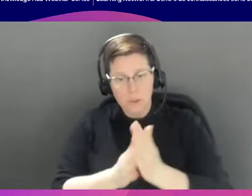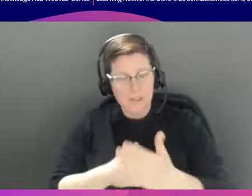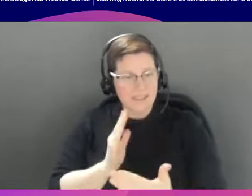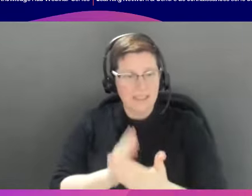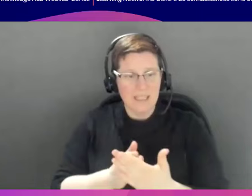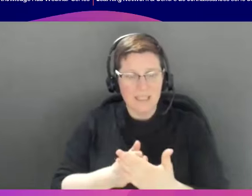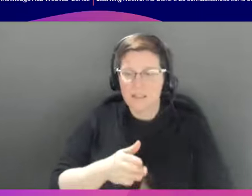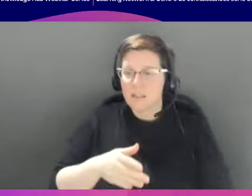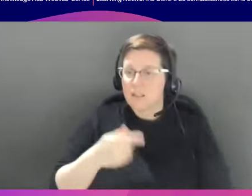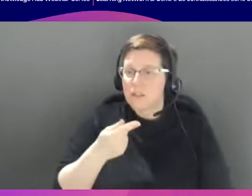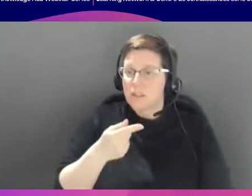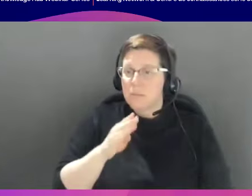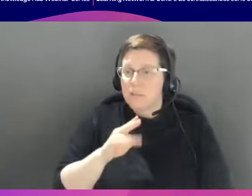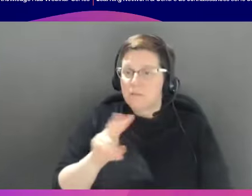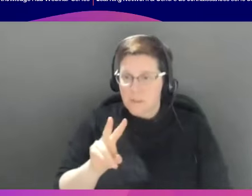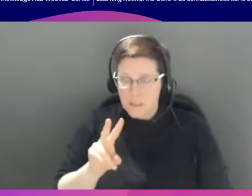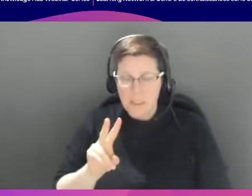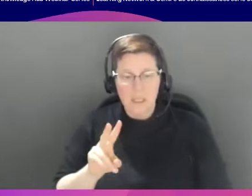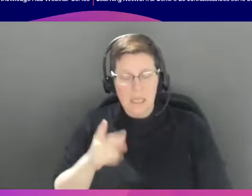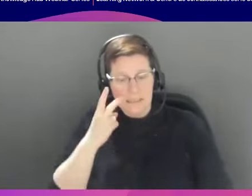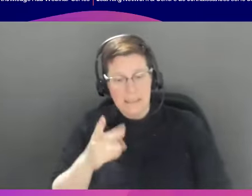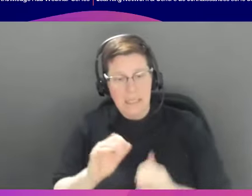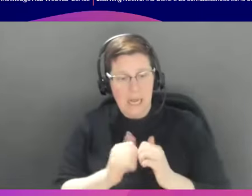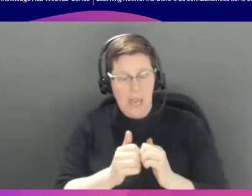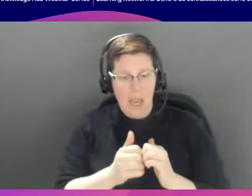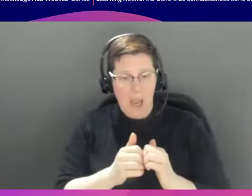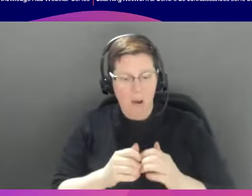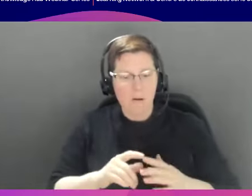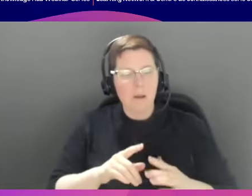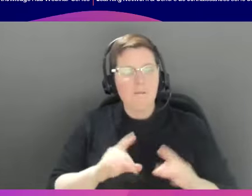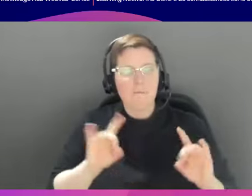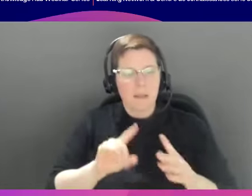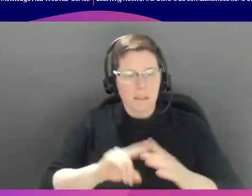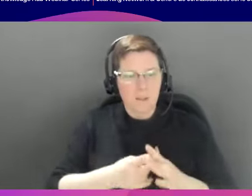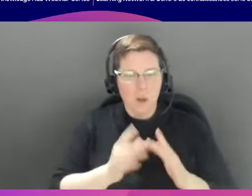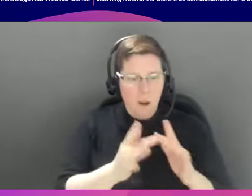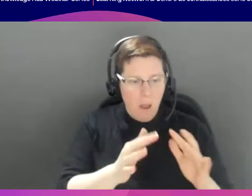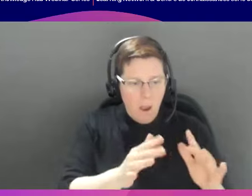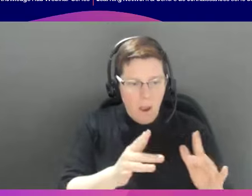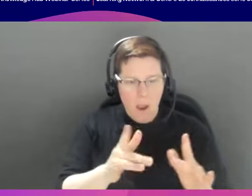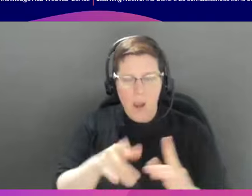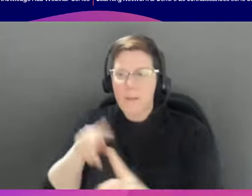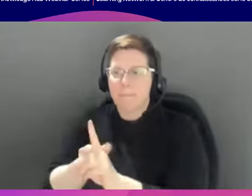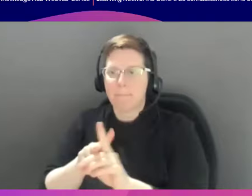in navigating how violence moves from online to offline spaces. And lastly, how